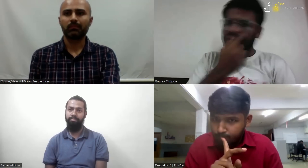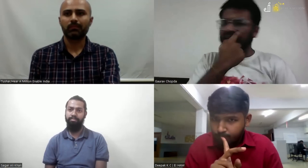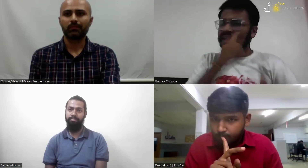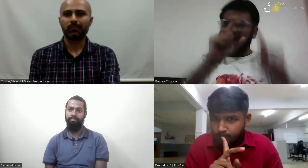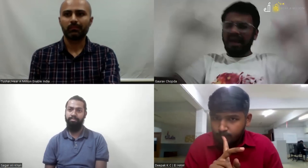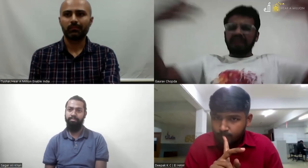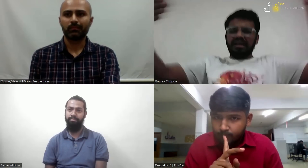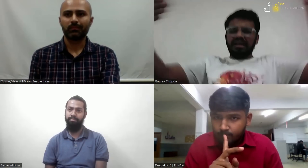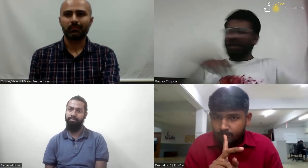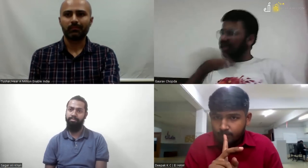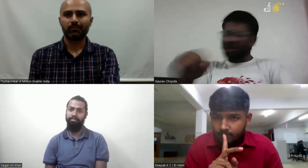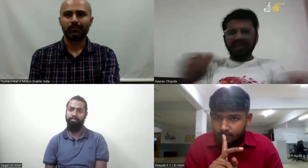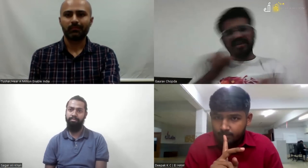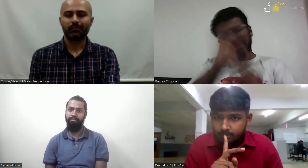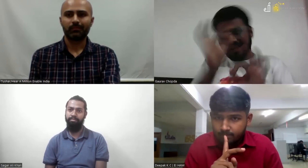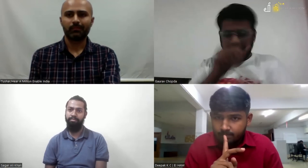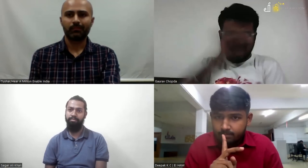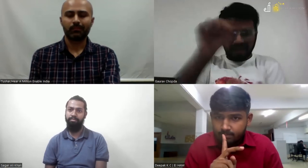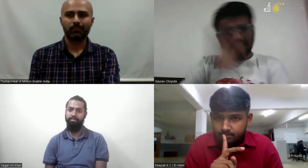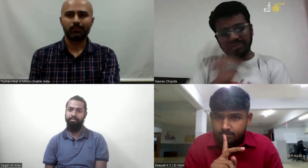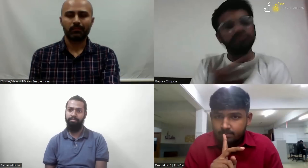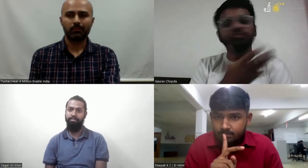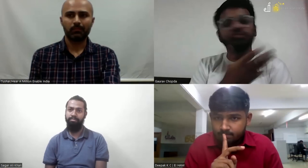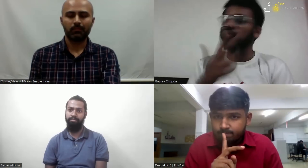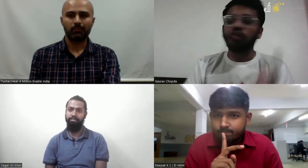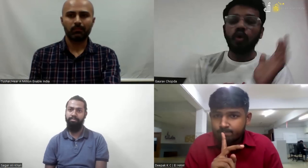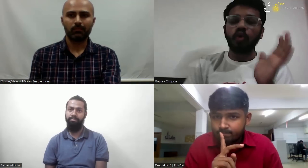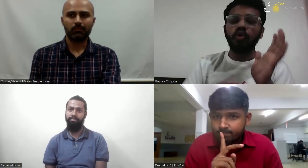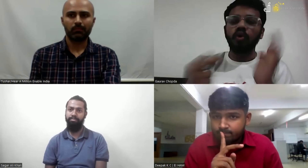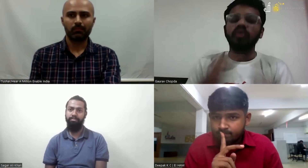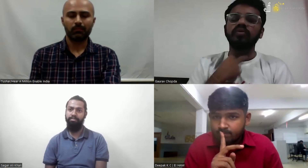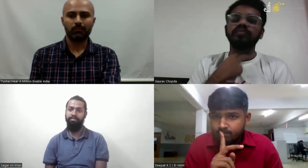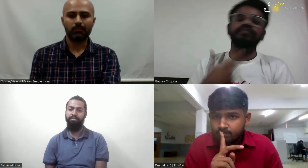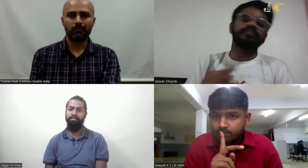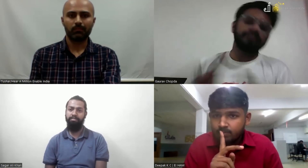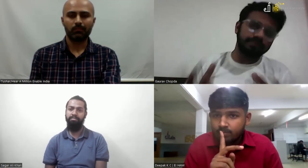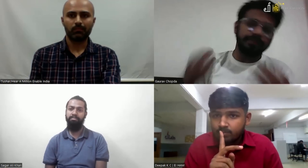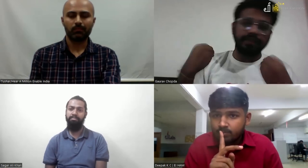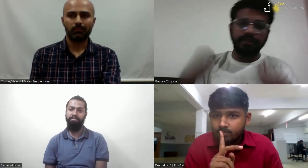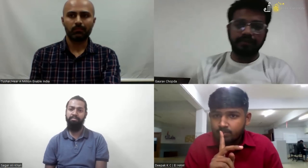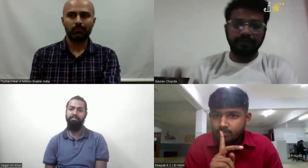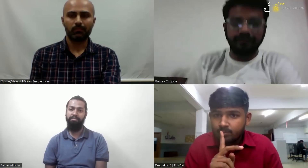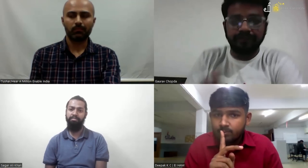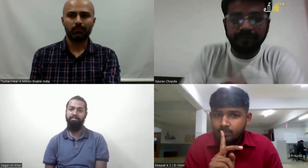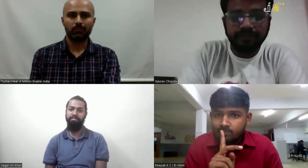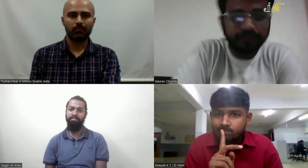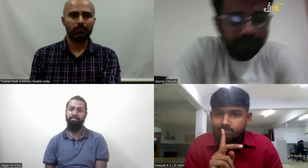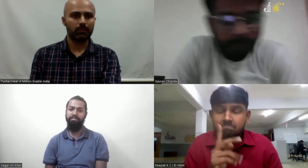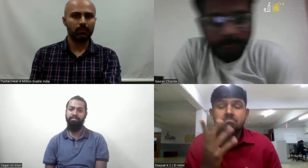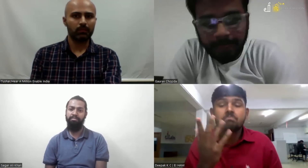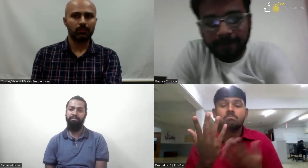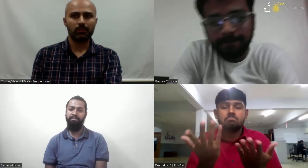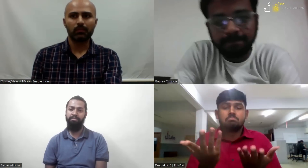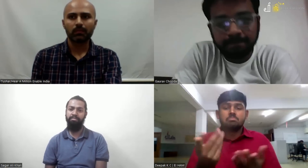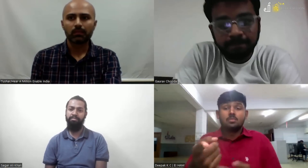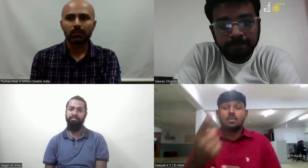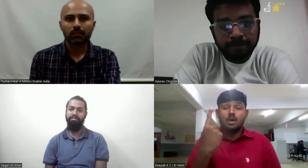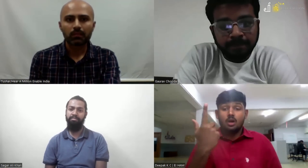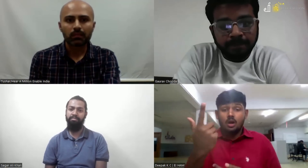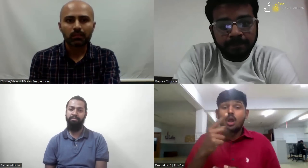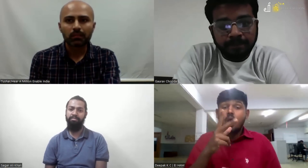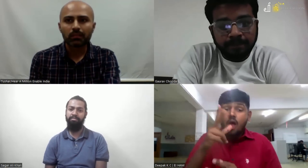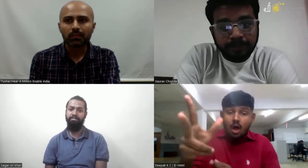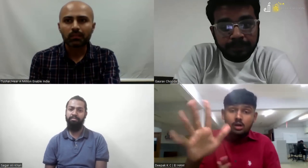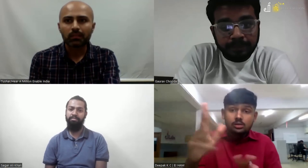look on your besides, but on the car that would be difficult for you because you have a low vision in one eye. So there what I